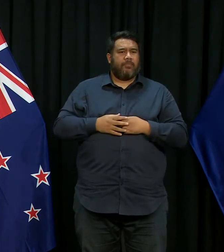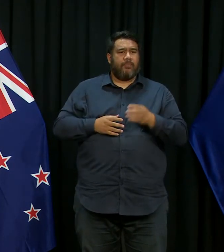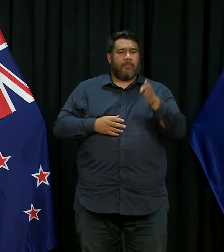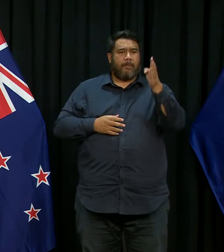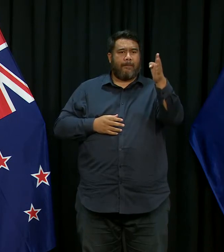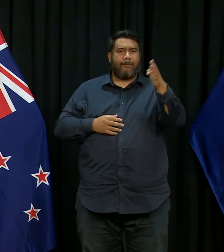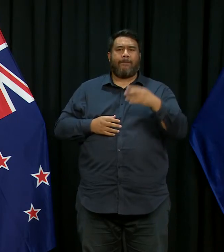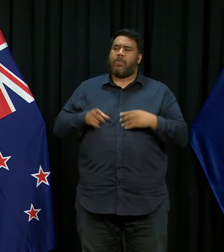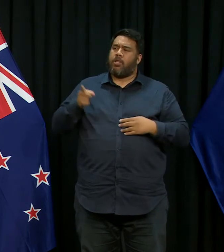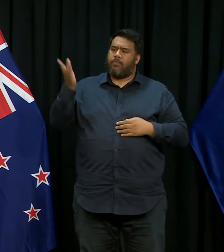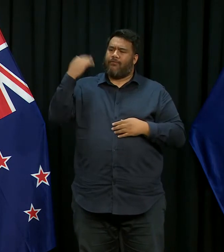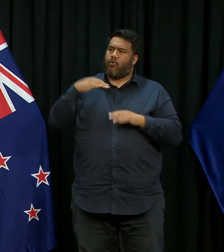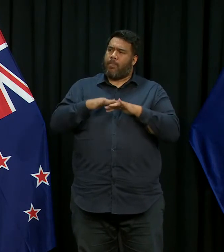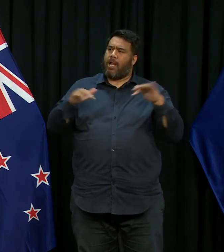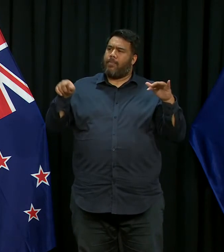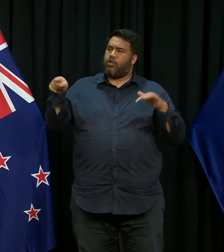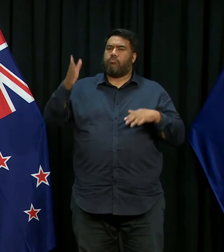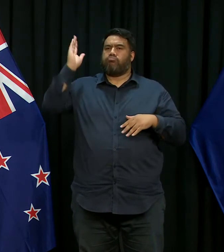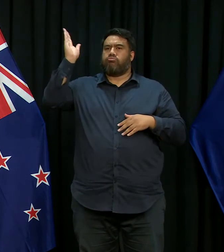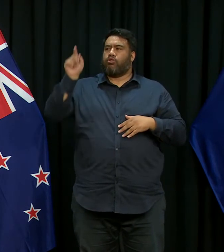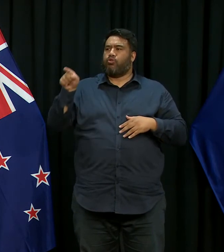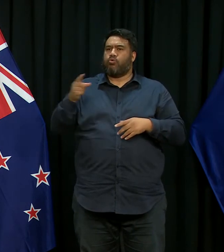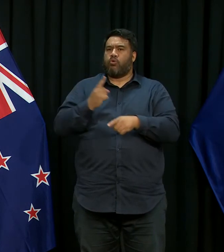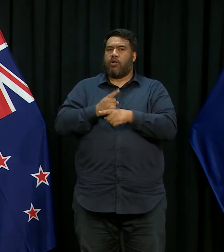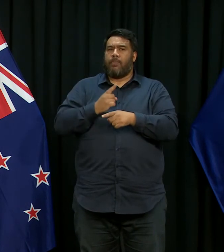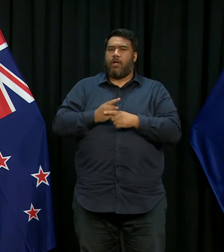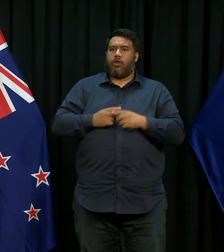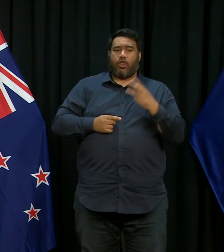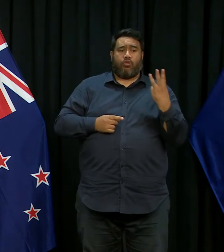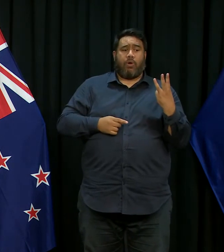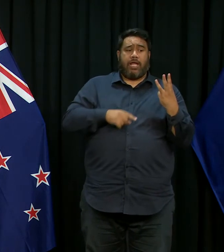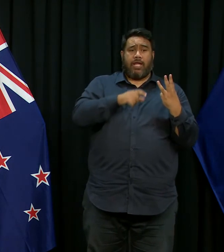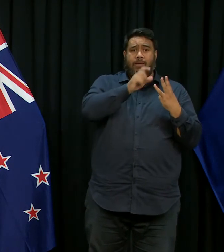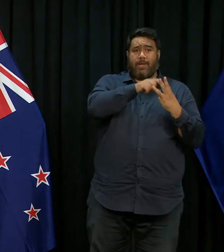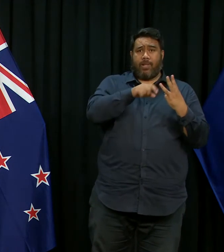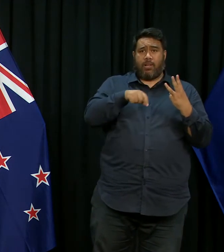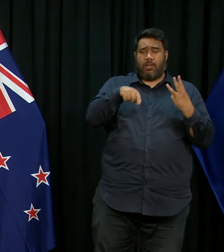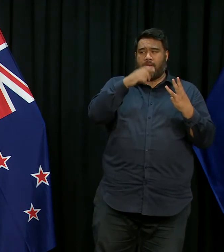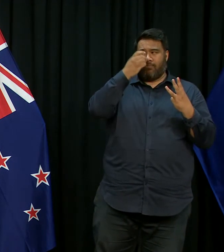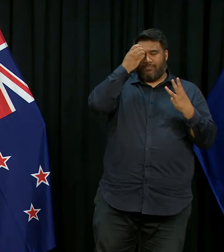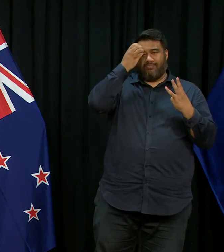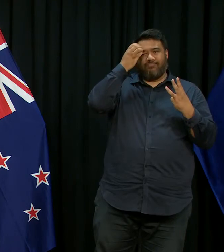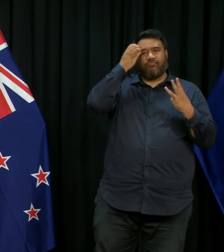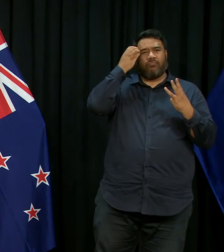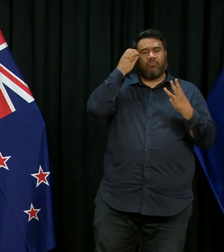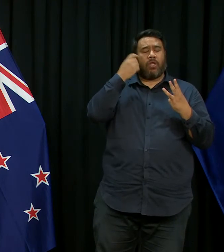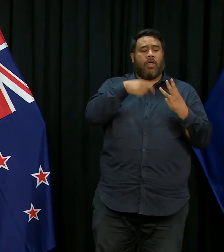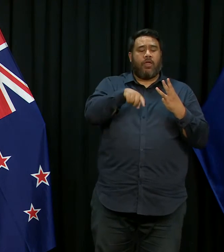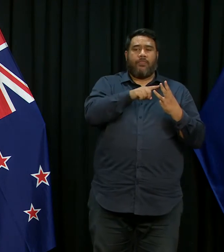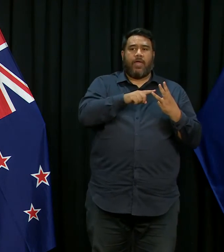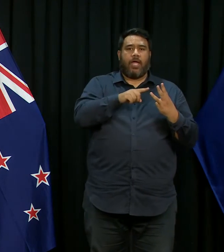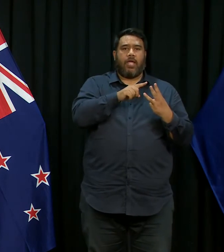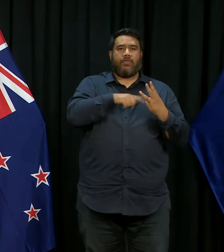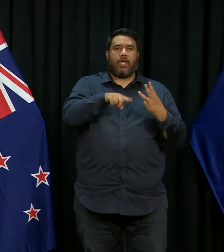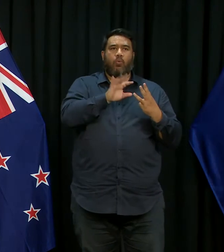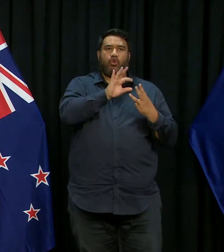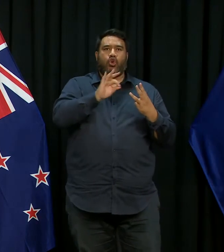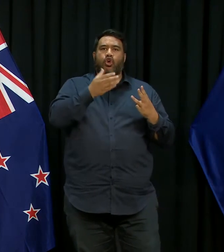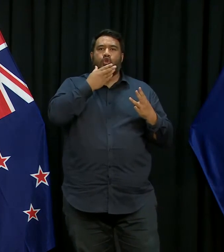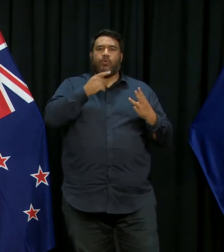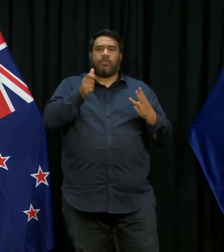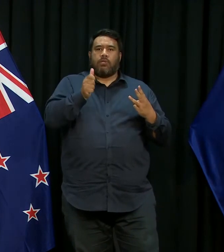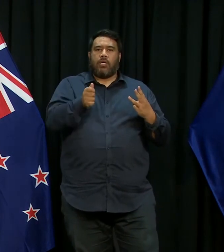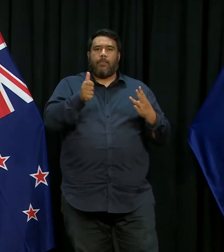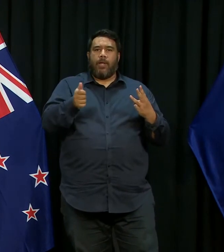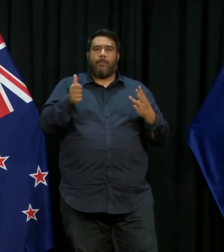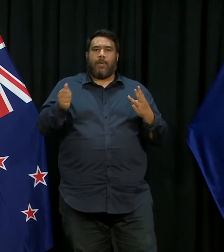the House? Was it the 3 initial cases? None of them were using the COVID Tracer app? No, sorry. What I was trying to say was